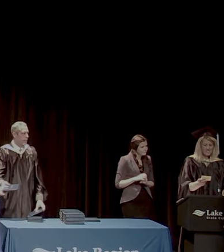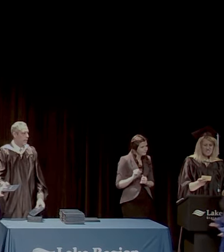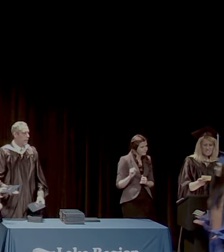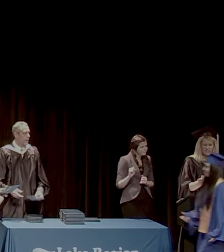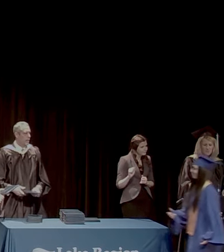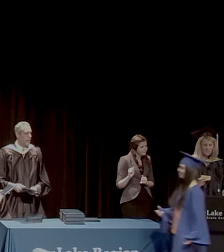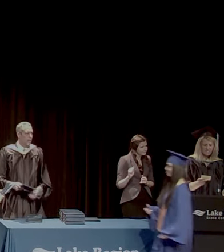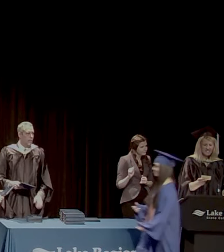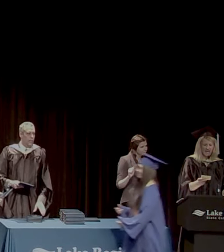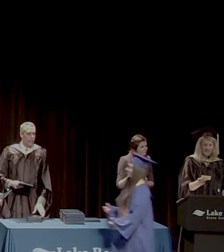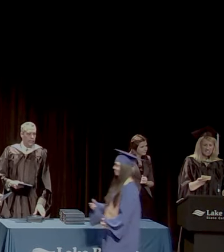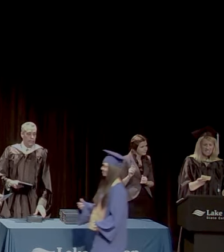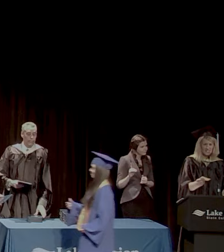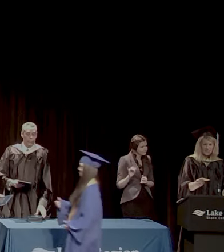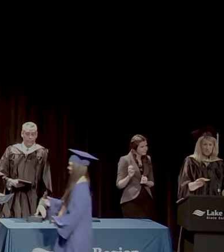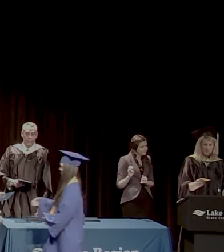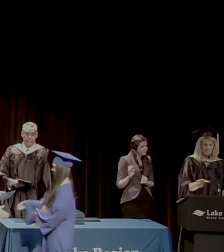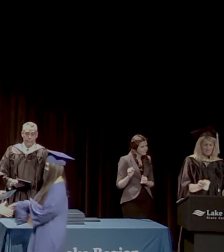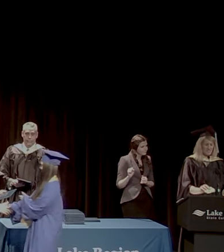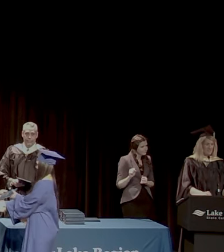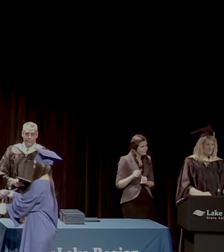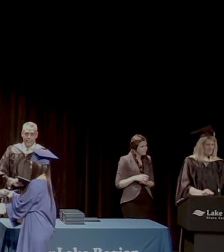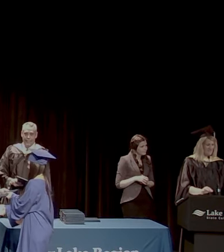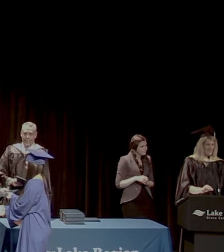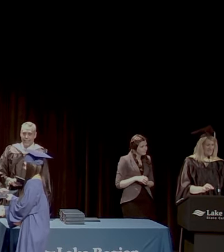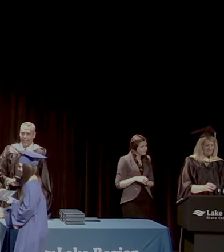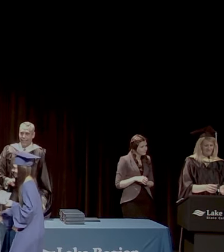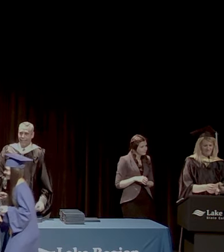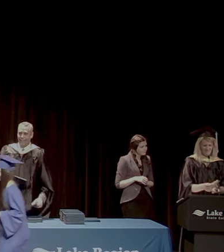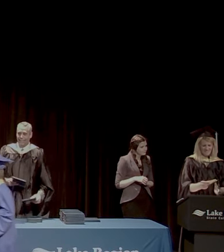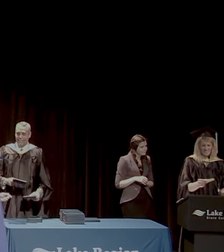Sadie Schilling, Associate in Science, Liberal Arts.